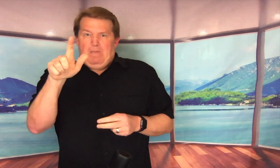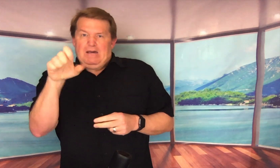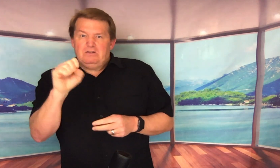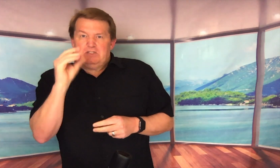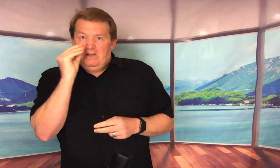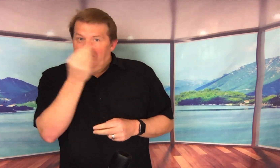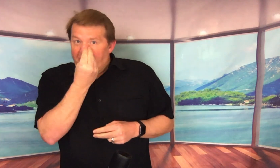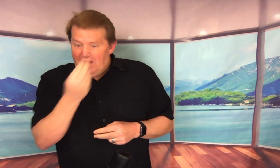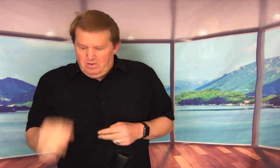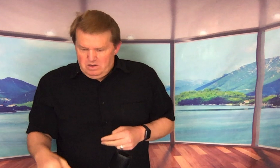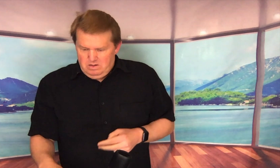petals of the flower.